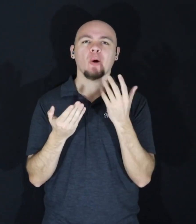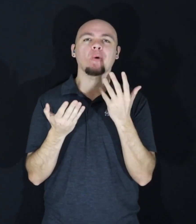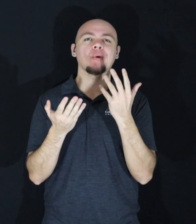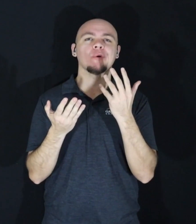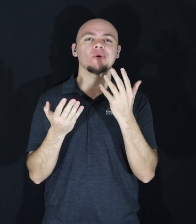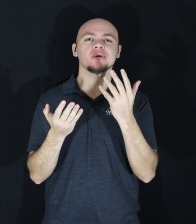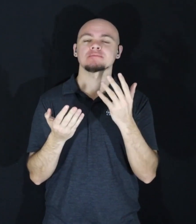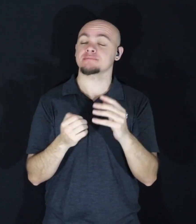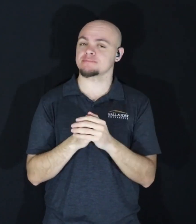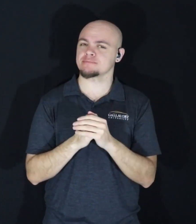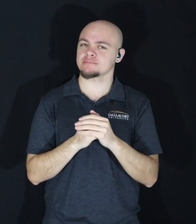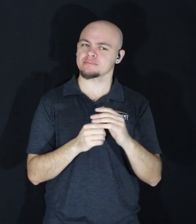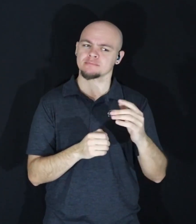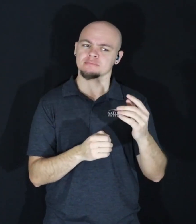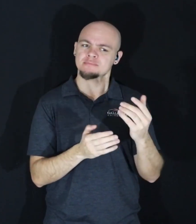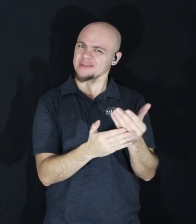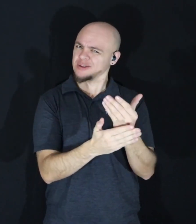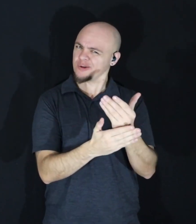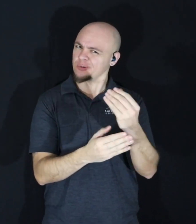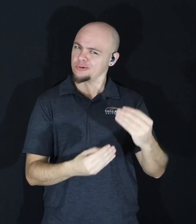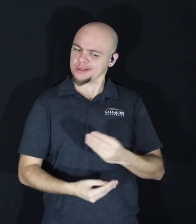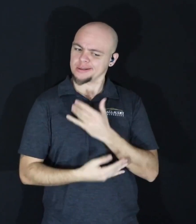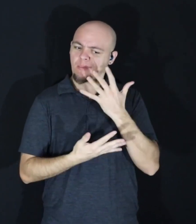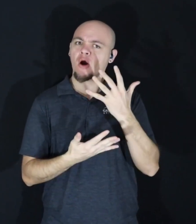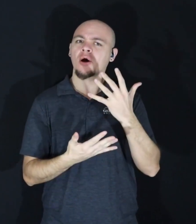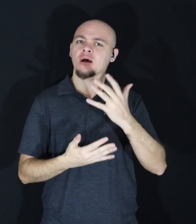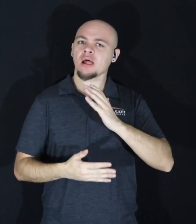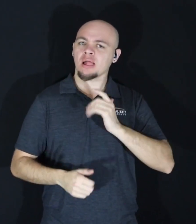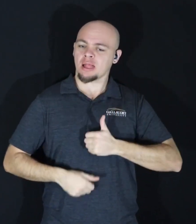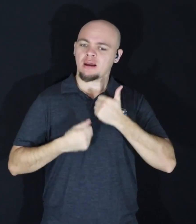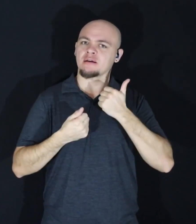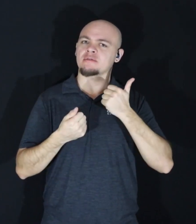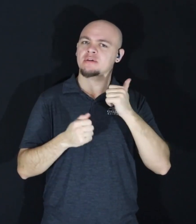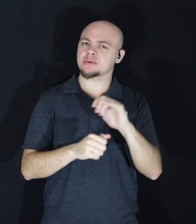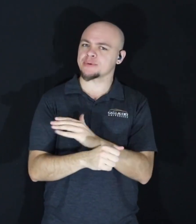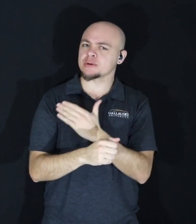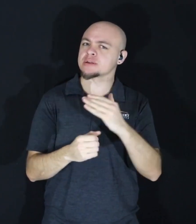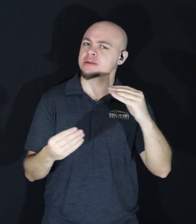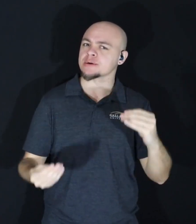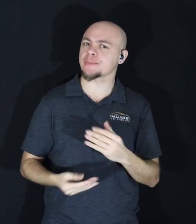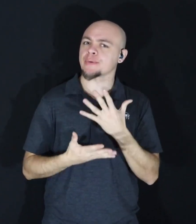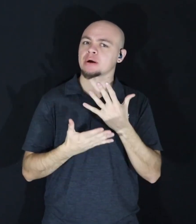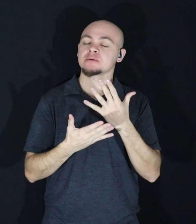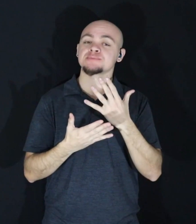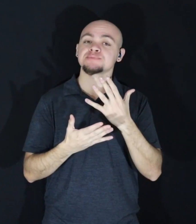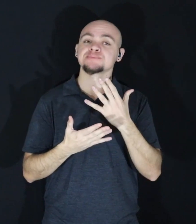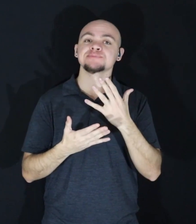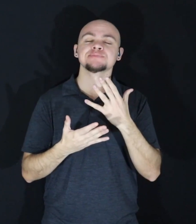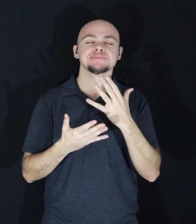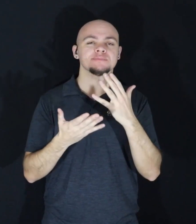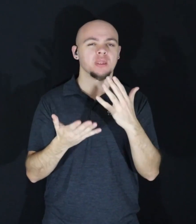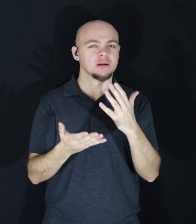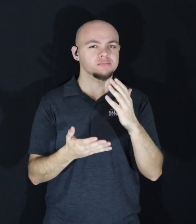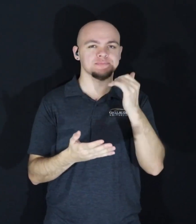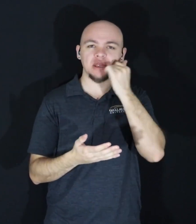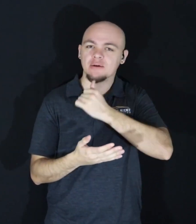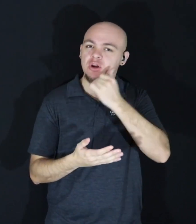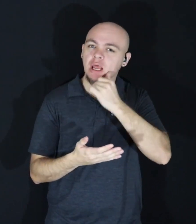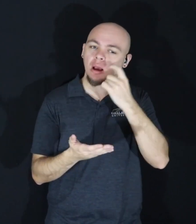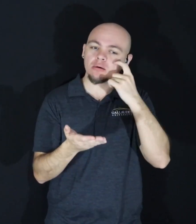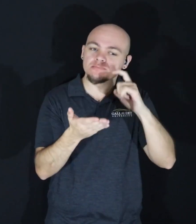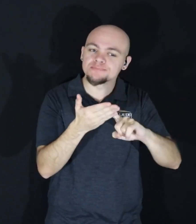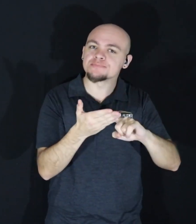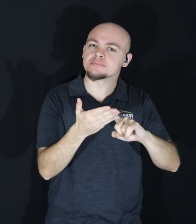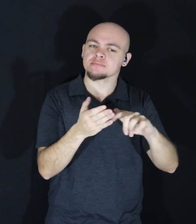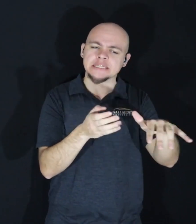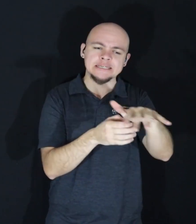They add something new to enrich our lives and enrich our melodies. But throughout our days, we found ourselves in places